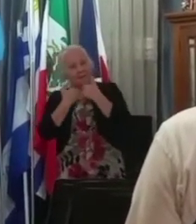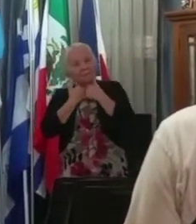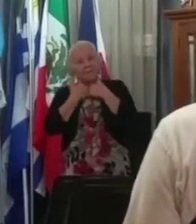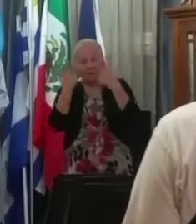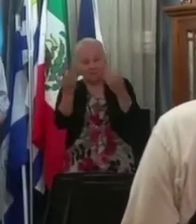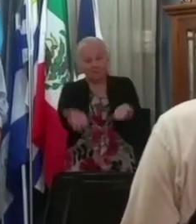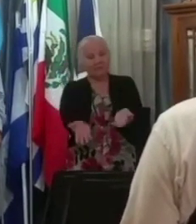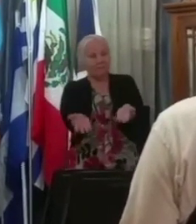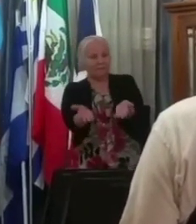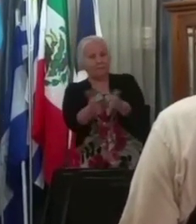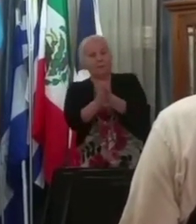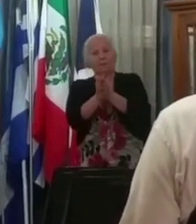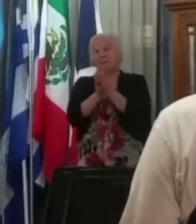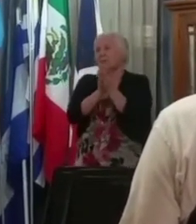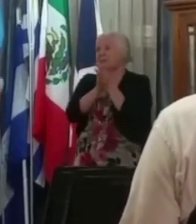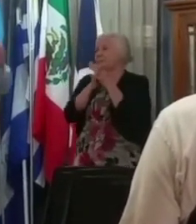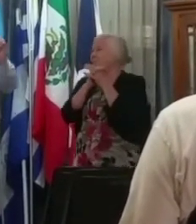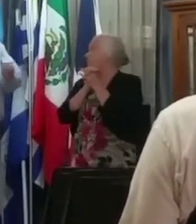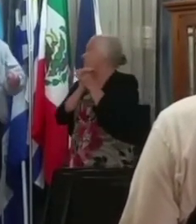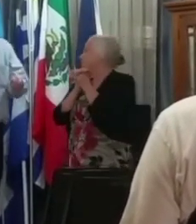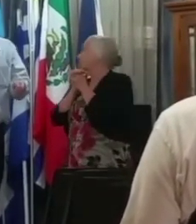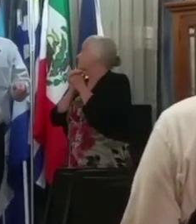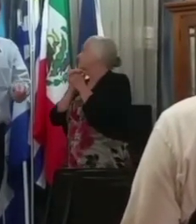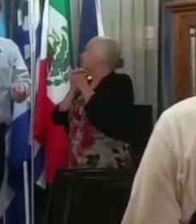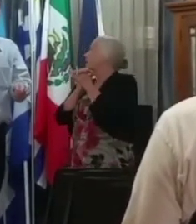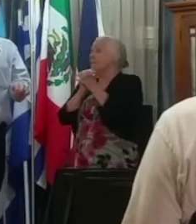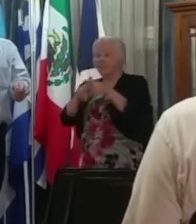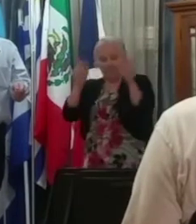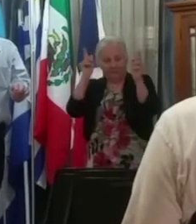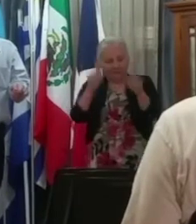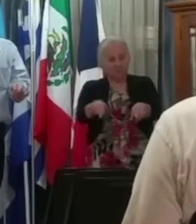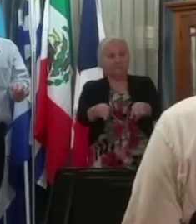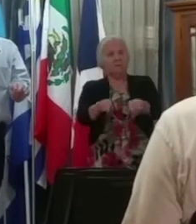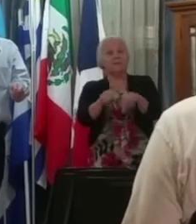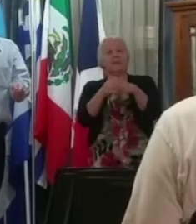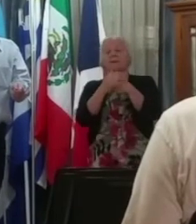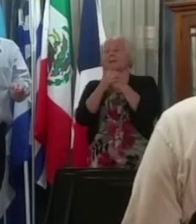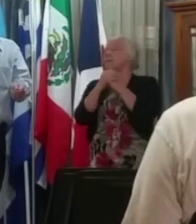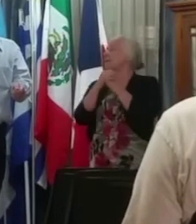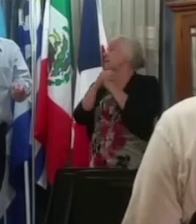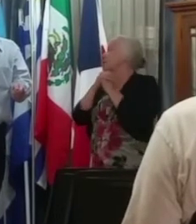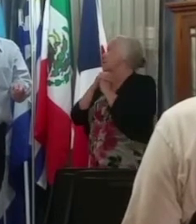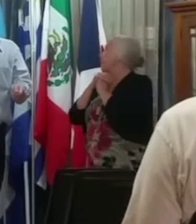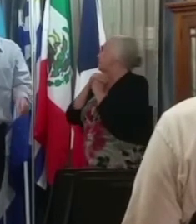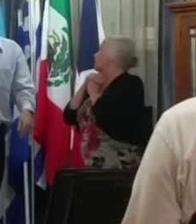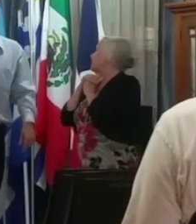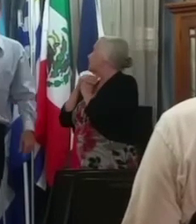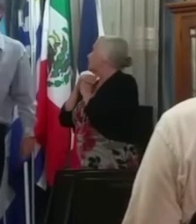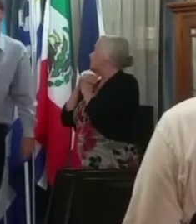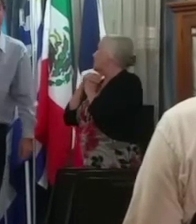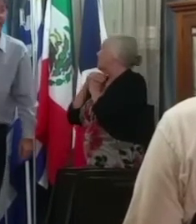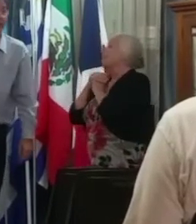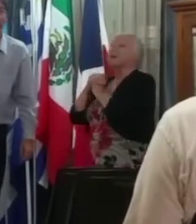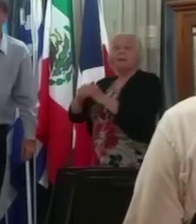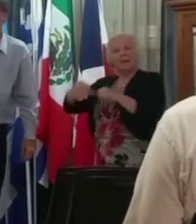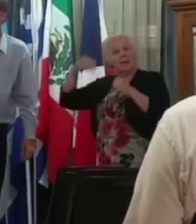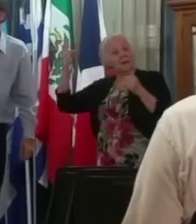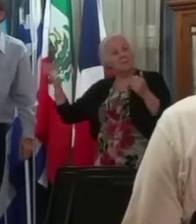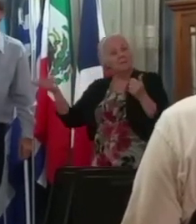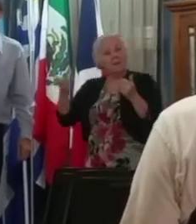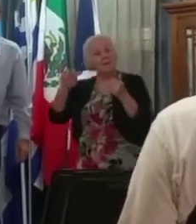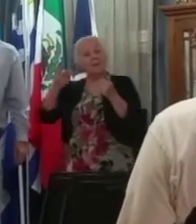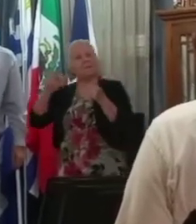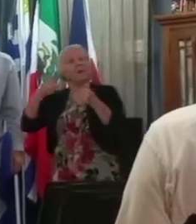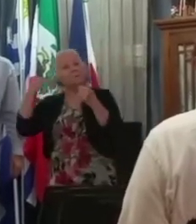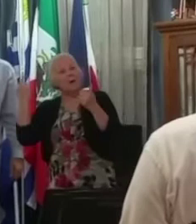me invitaron a sentarme al frente con ellos. After I placed my Bible on the chair, después que puse mi Biblia en la silla, Sweet Wind came on the sound